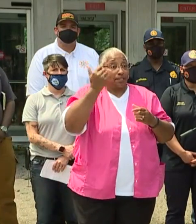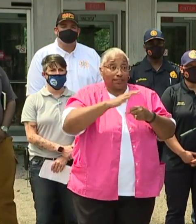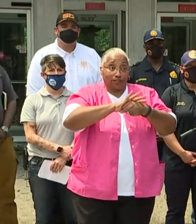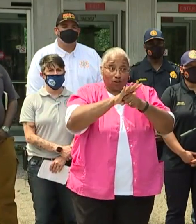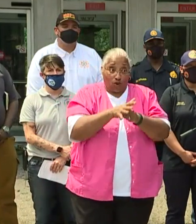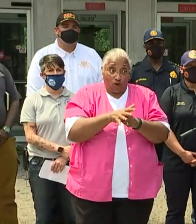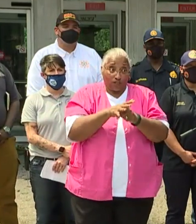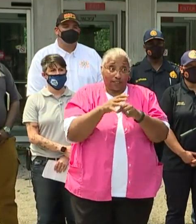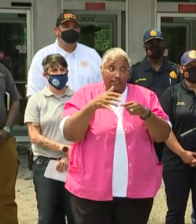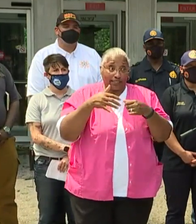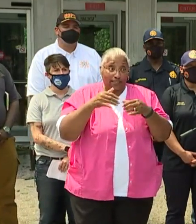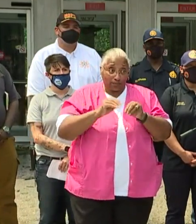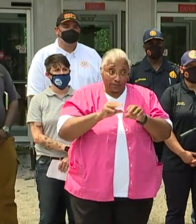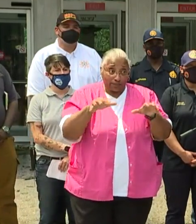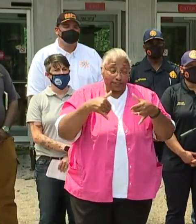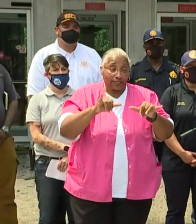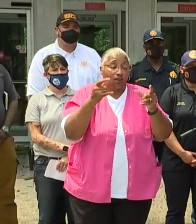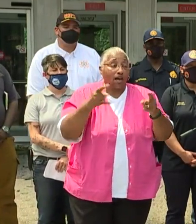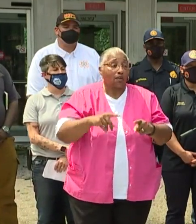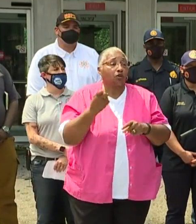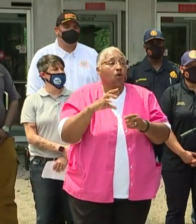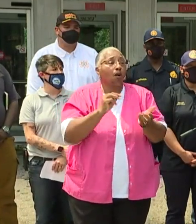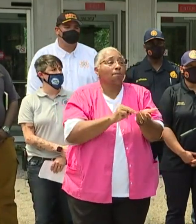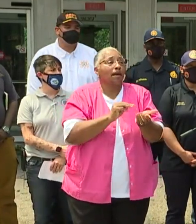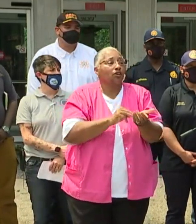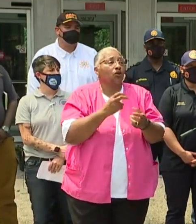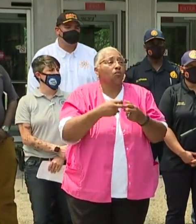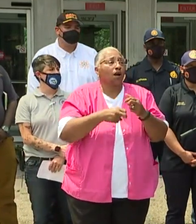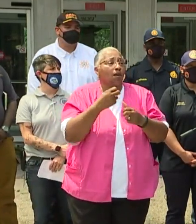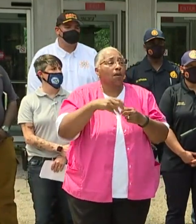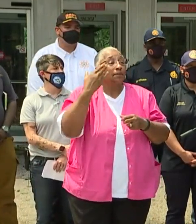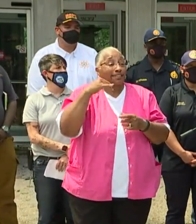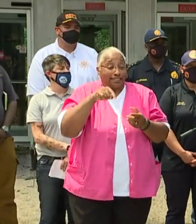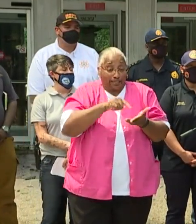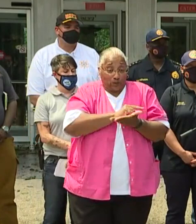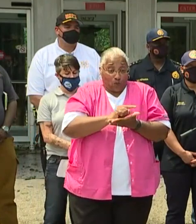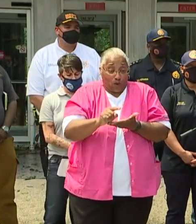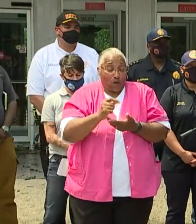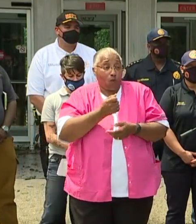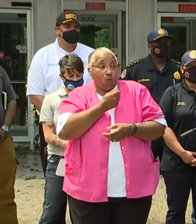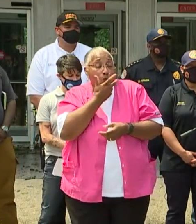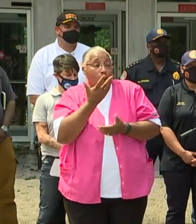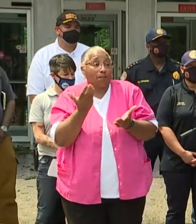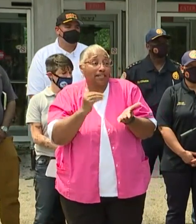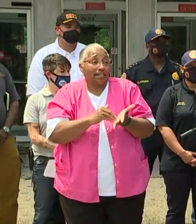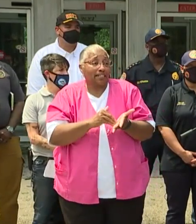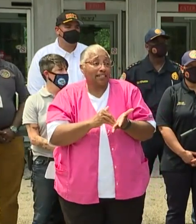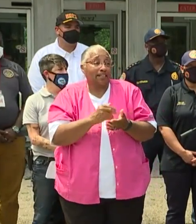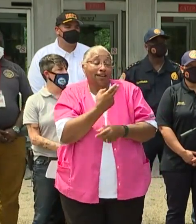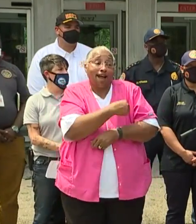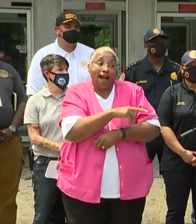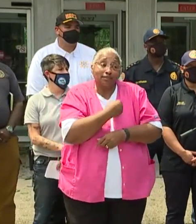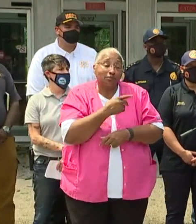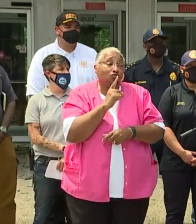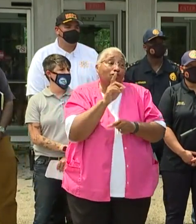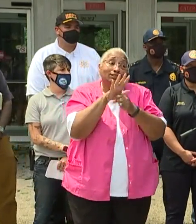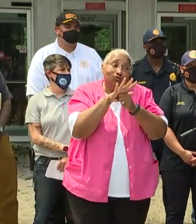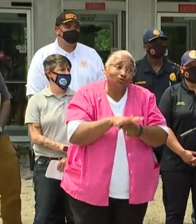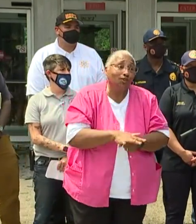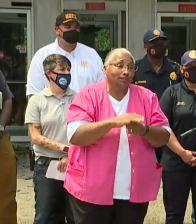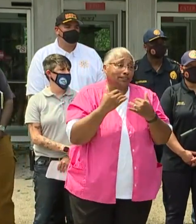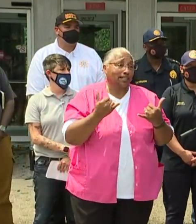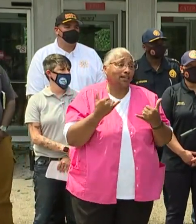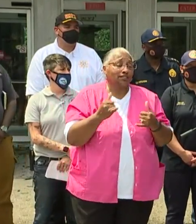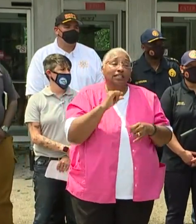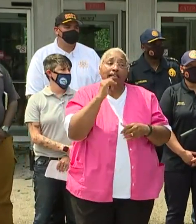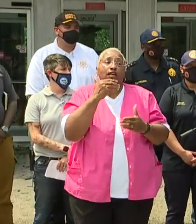anything, or you have some sort of medical issue, because it's going to start getting warm again this week, hospitals are strained right now. So it's just not a